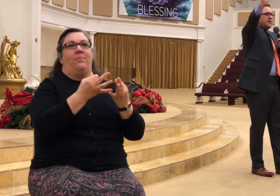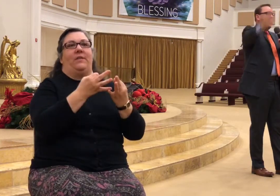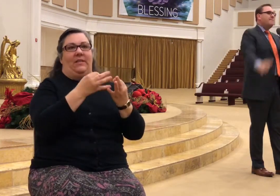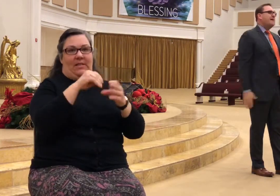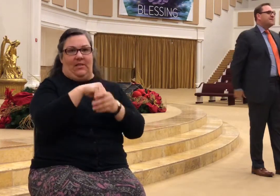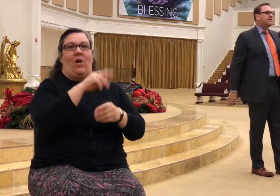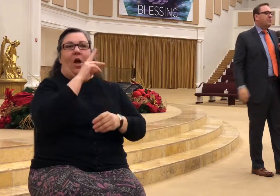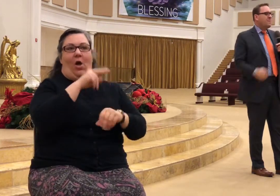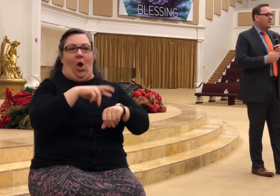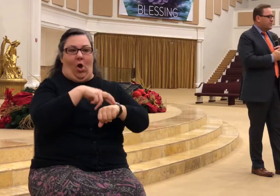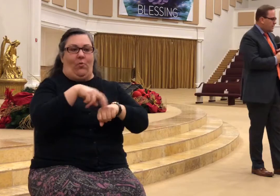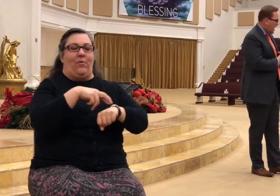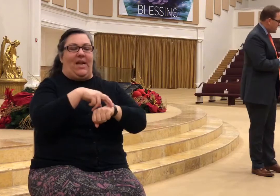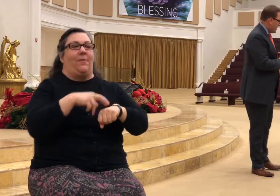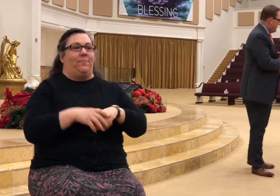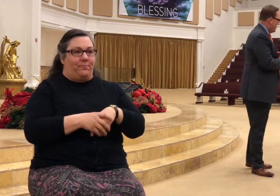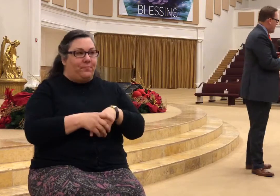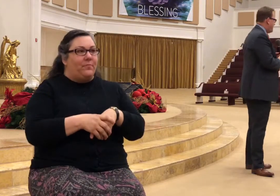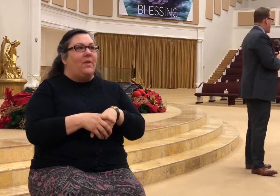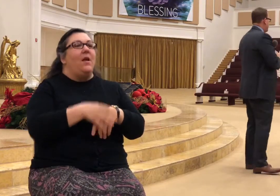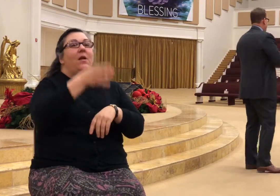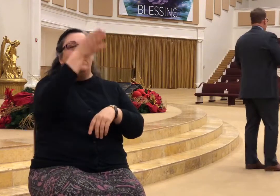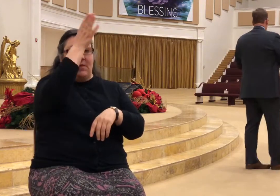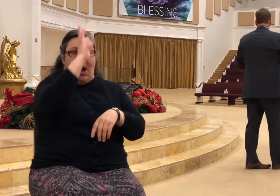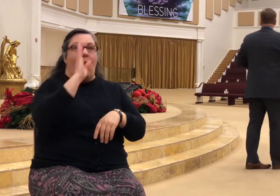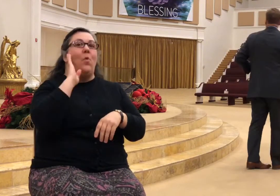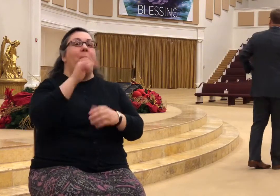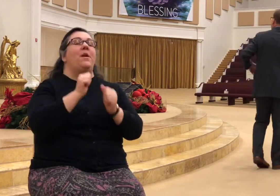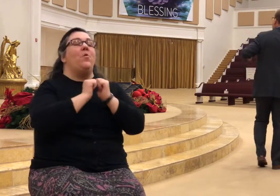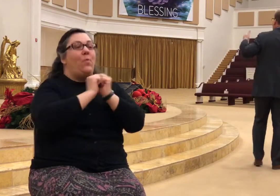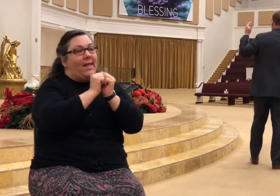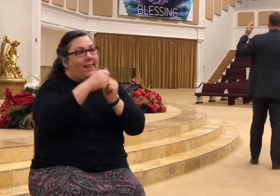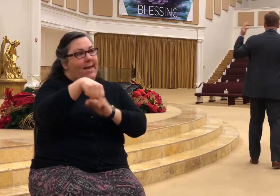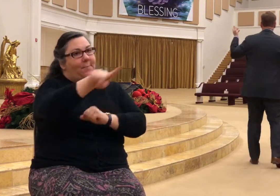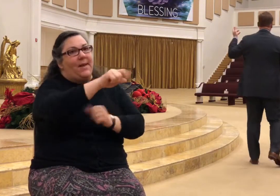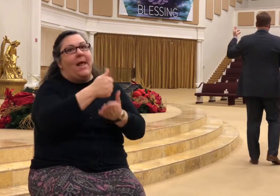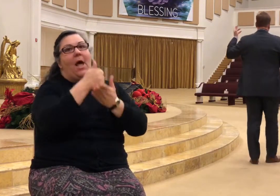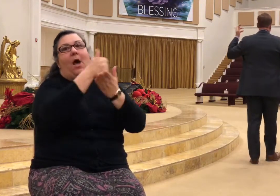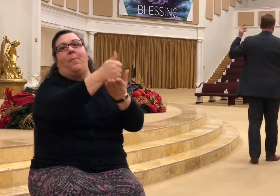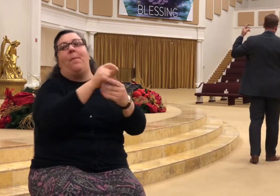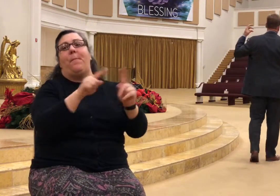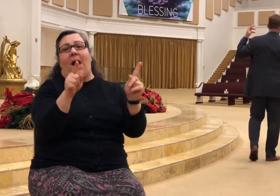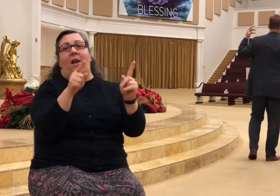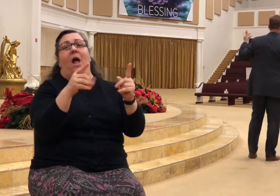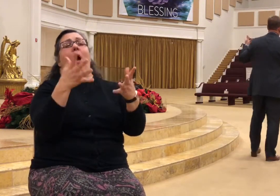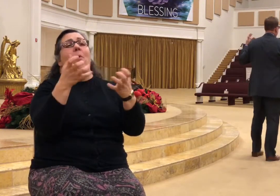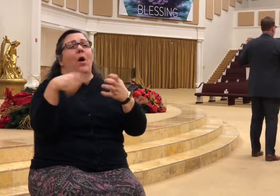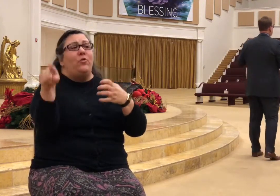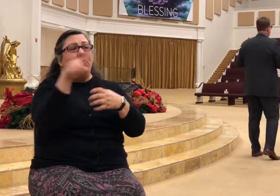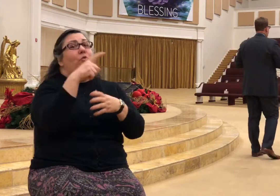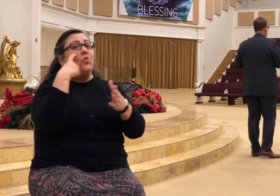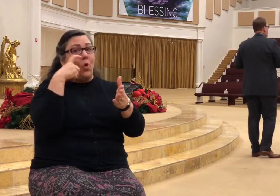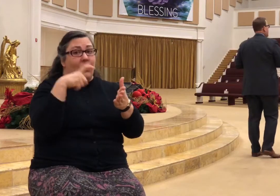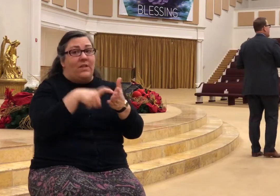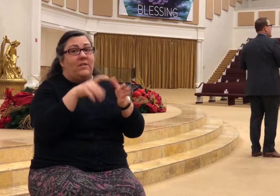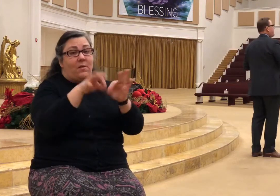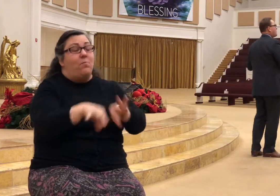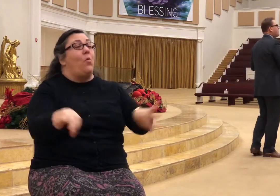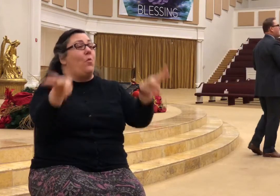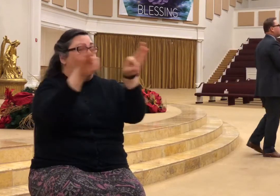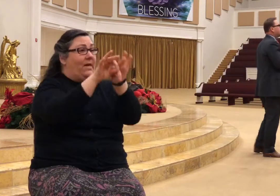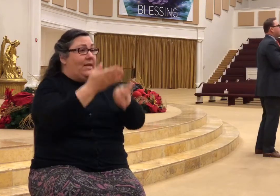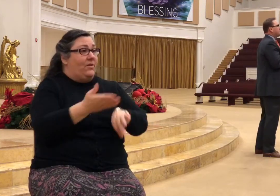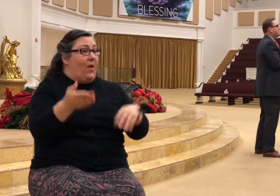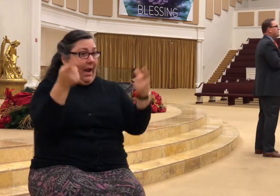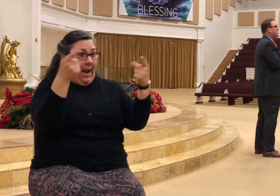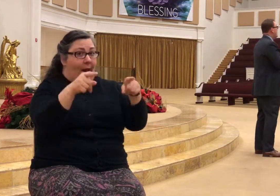Honduras. Amen. So God's going to be with them and God's going to help them. But I wanted you to see, these are some important things that are happening, and I think